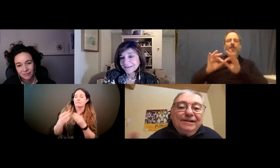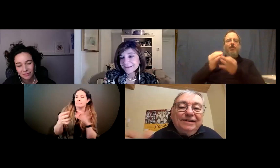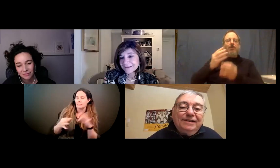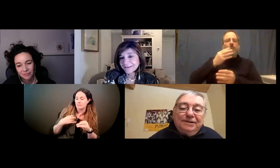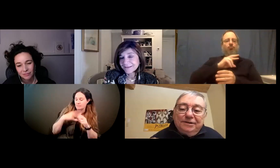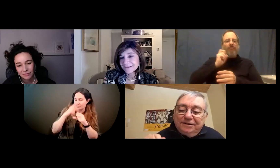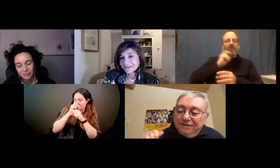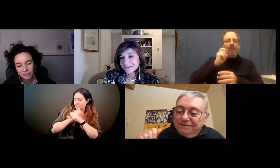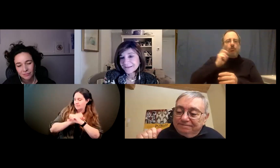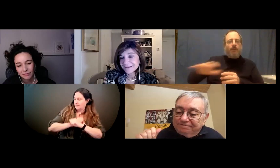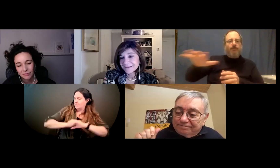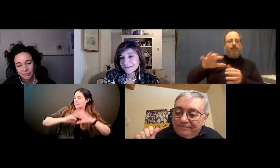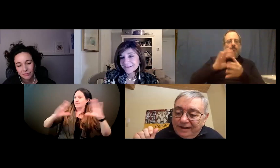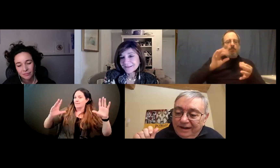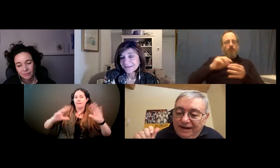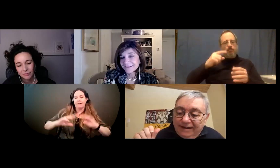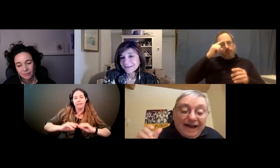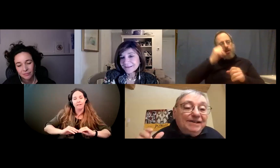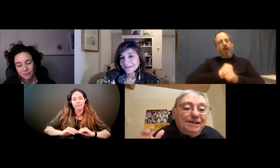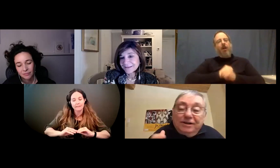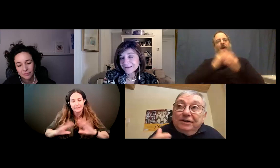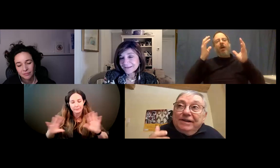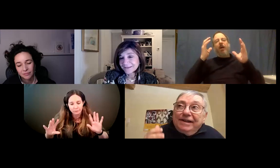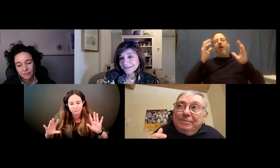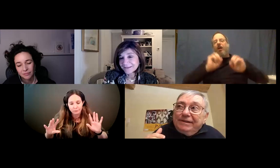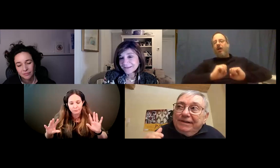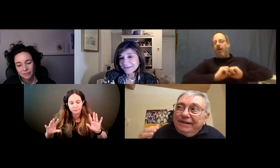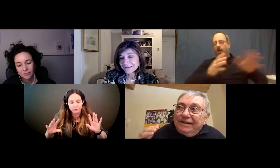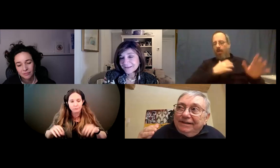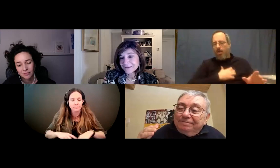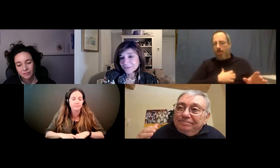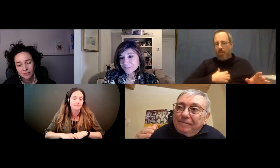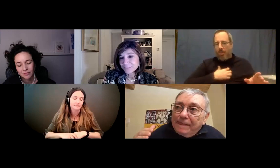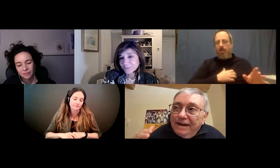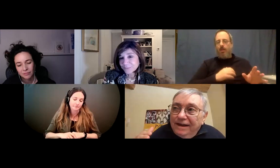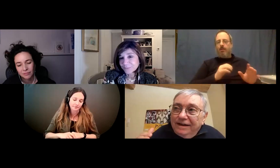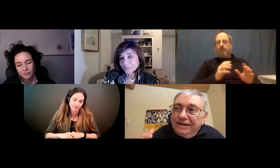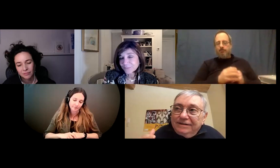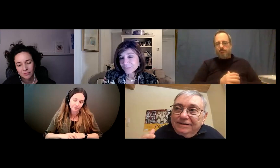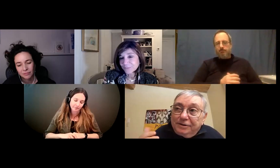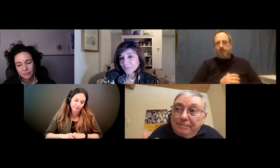and the idea, not the idea, but the